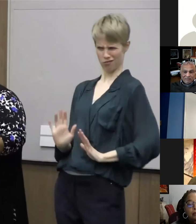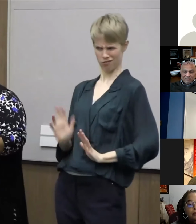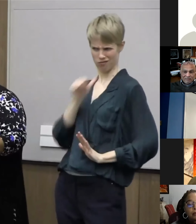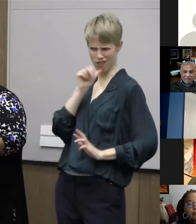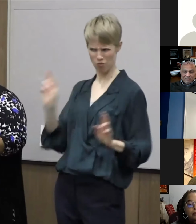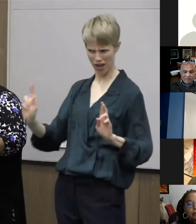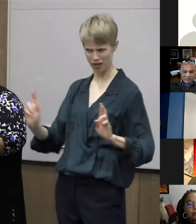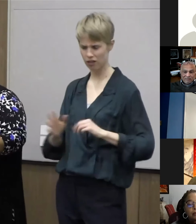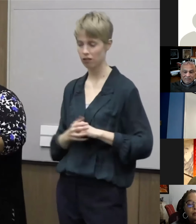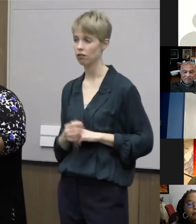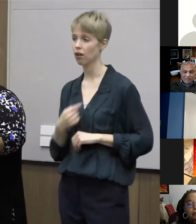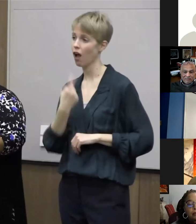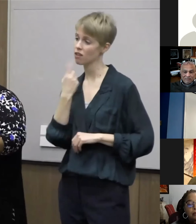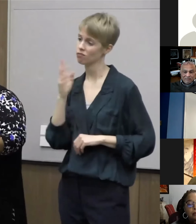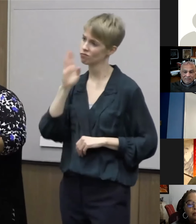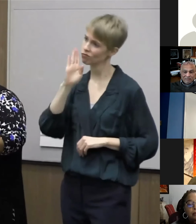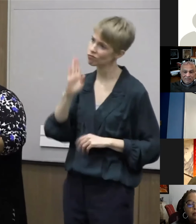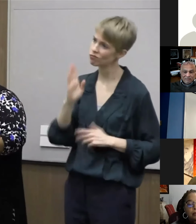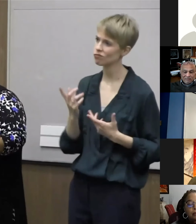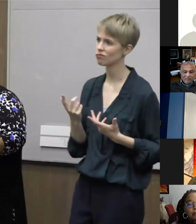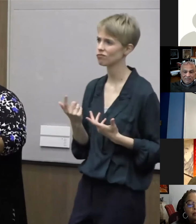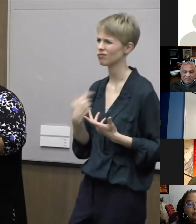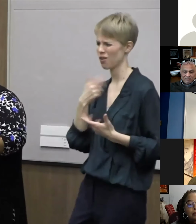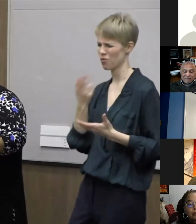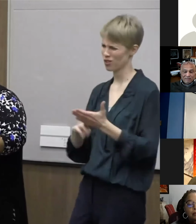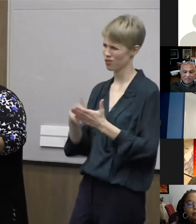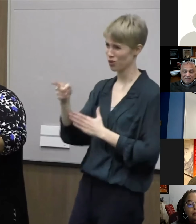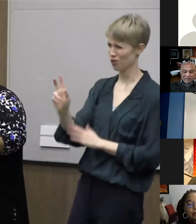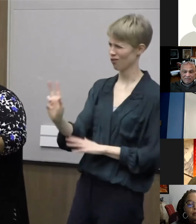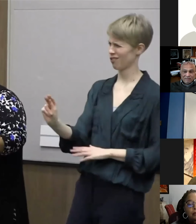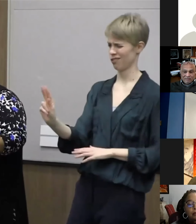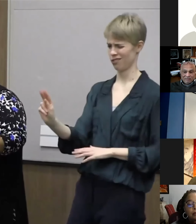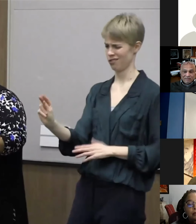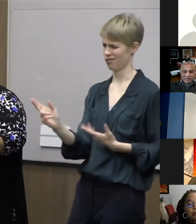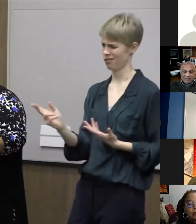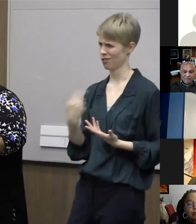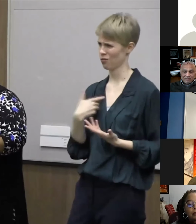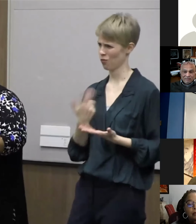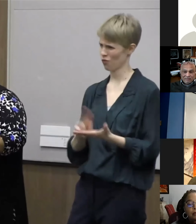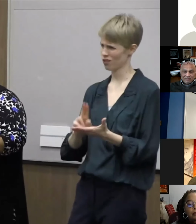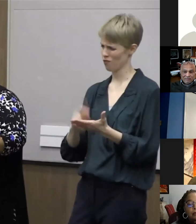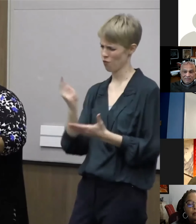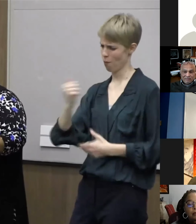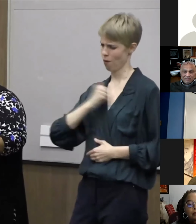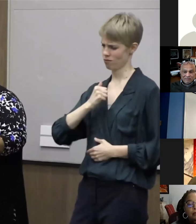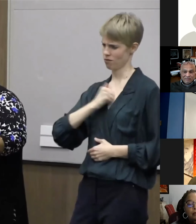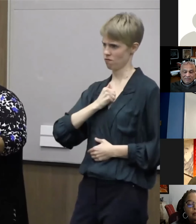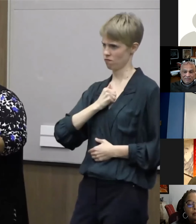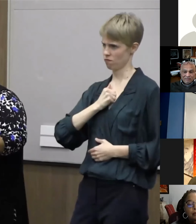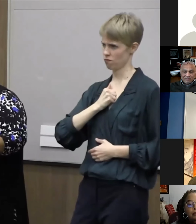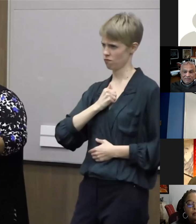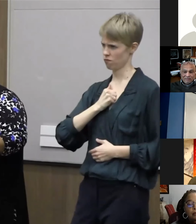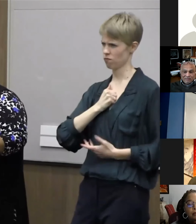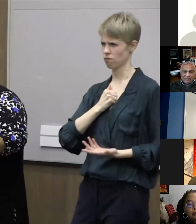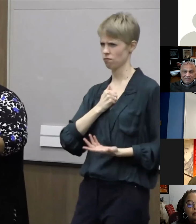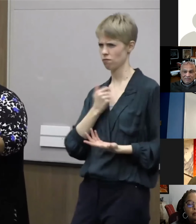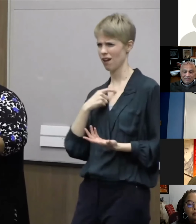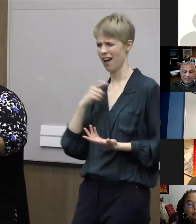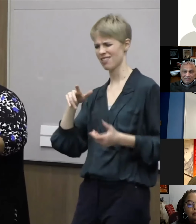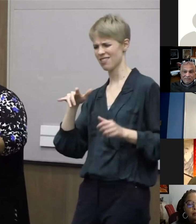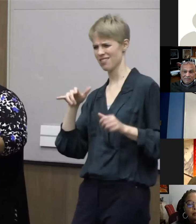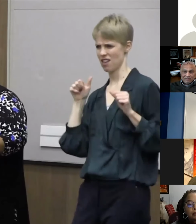him and said, "I didn't try to register for you. I tried to register for myself." I had to